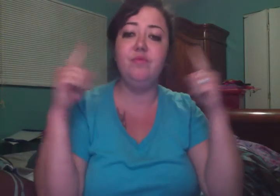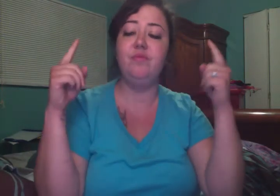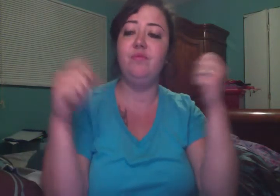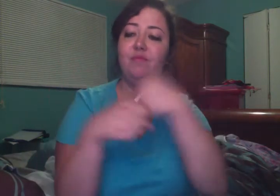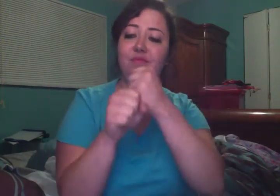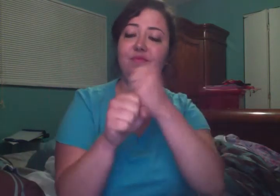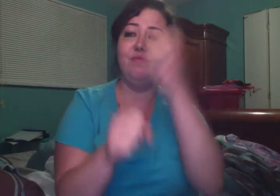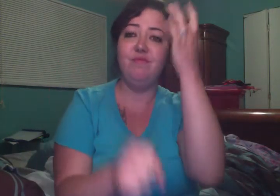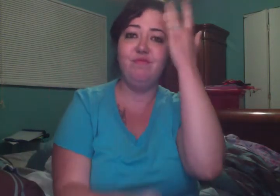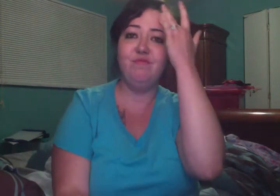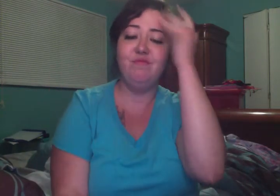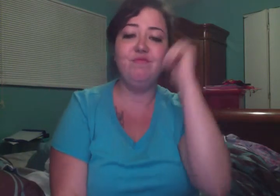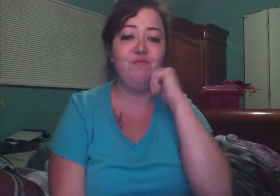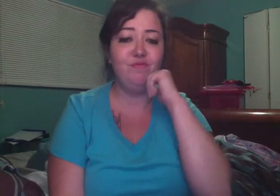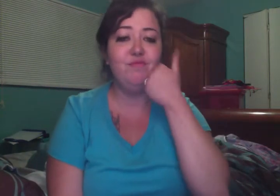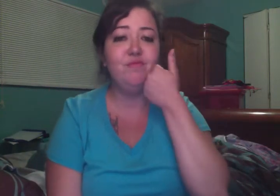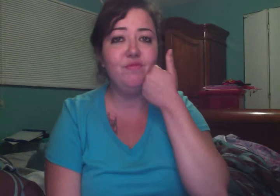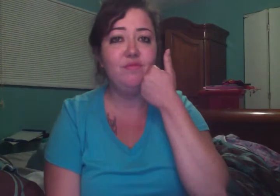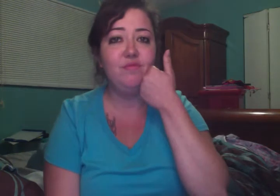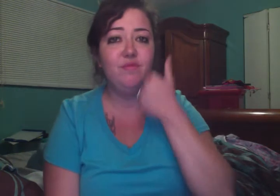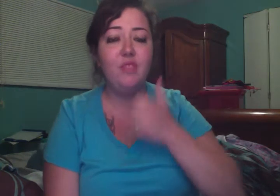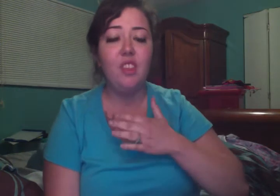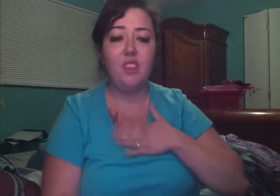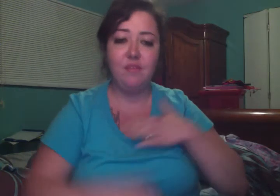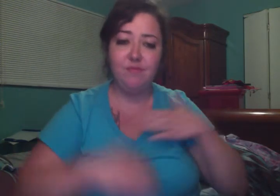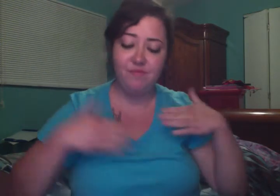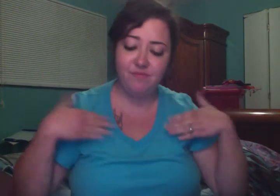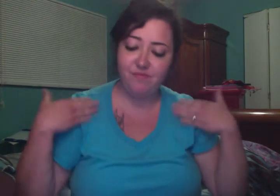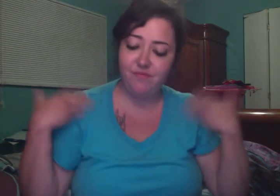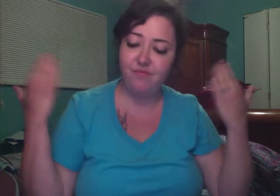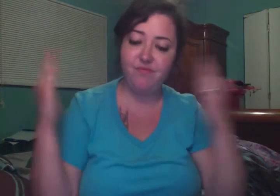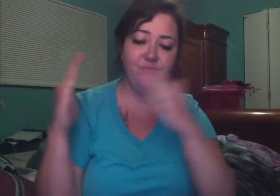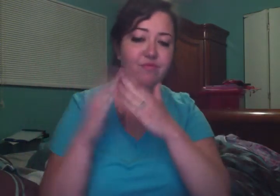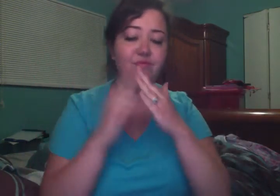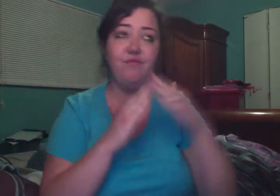Hollywood glamorized my wrath. I'm the young urban